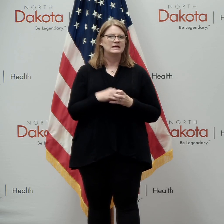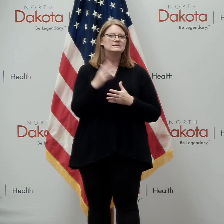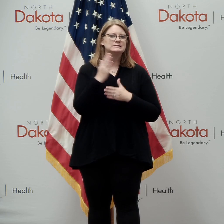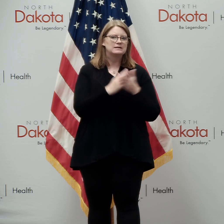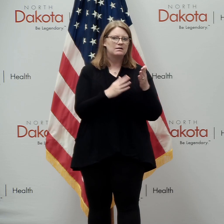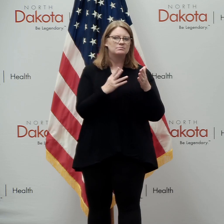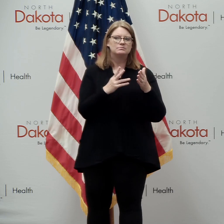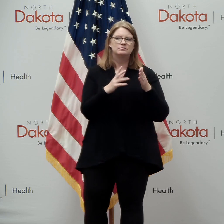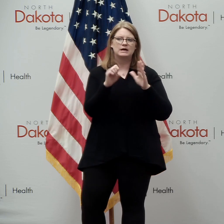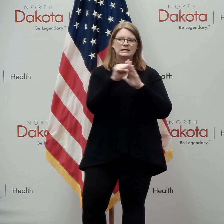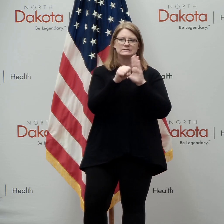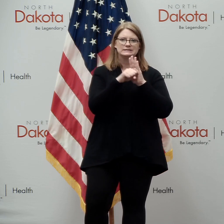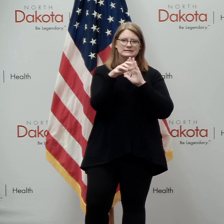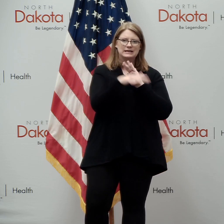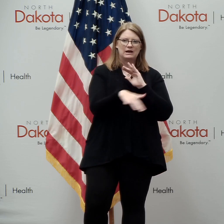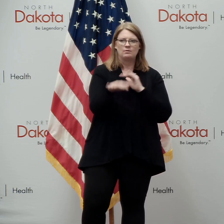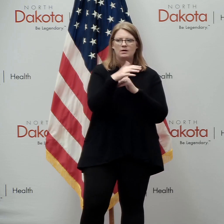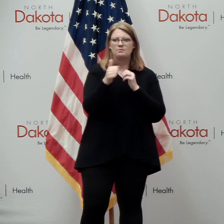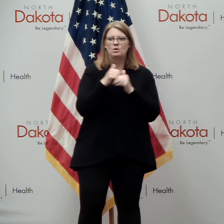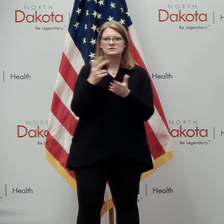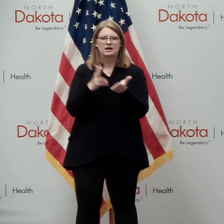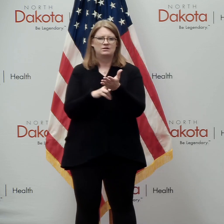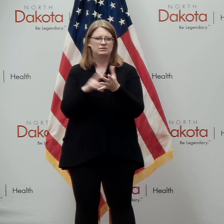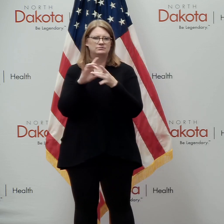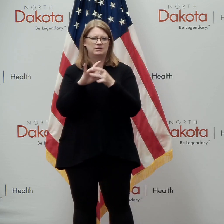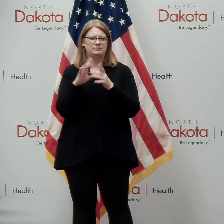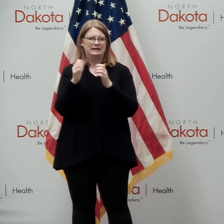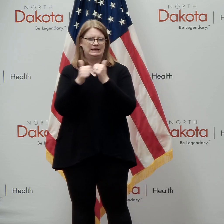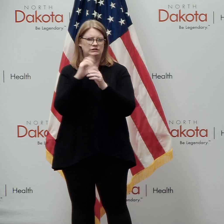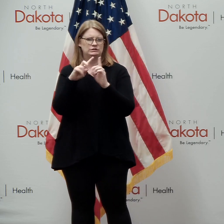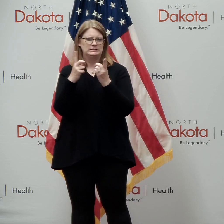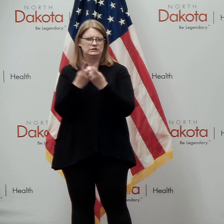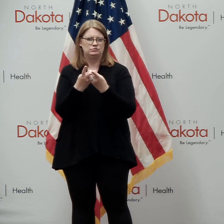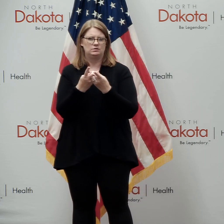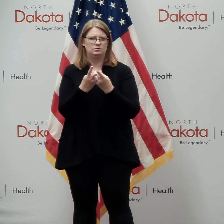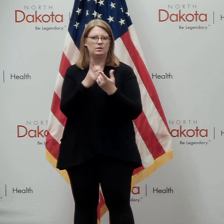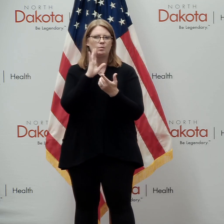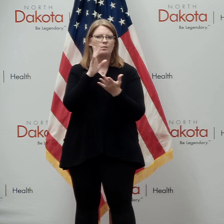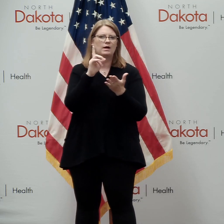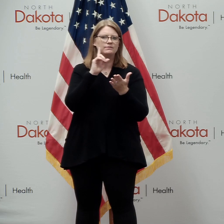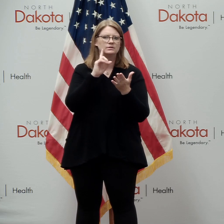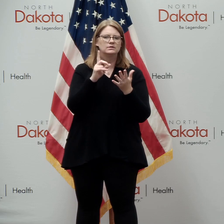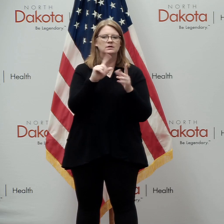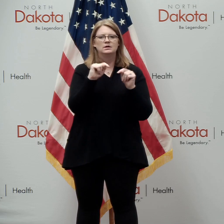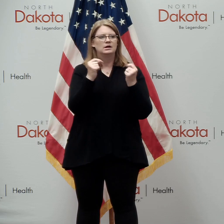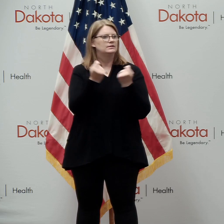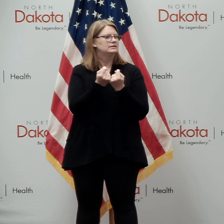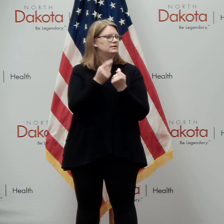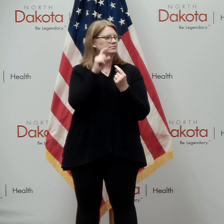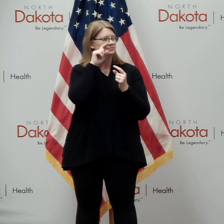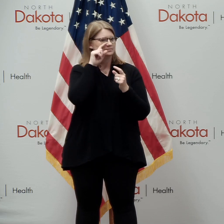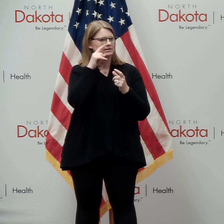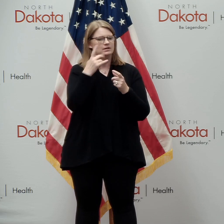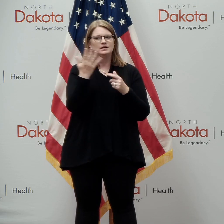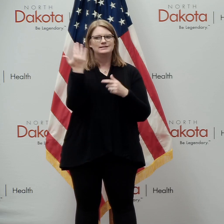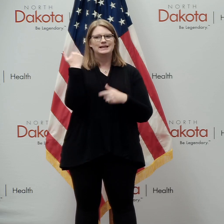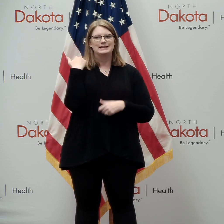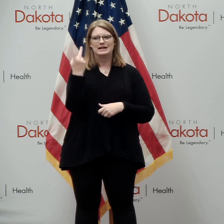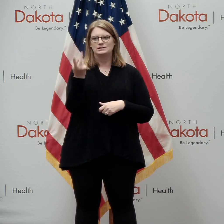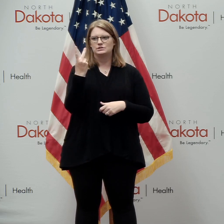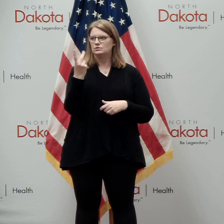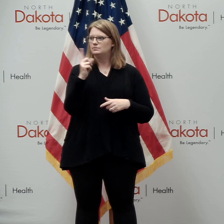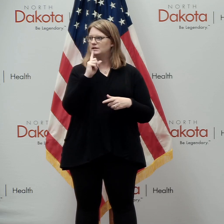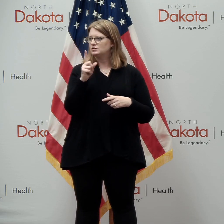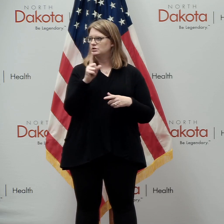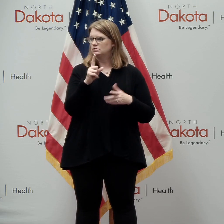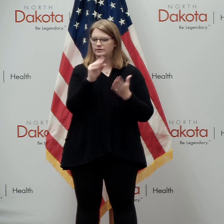but a lot of teacher contracts are district by district. So we'll have to dig into that one. So we're on that one. Our team on both these last two, make sure you take an